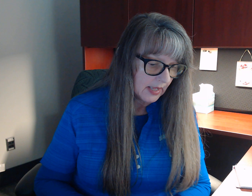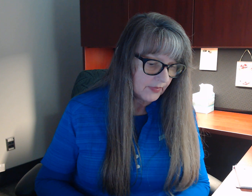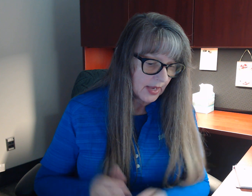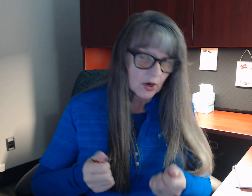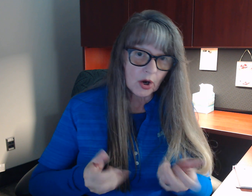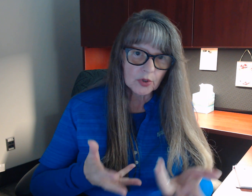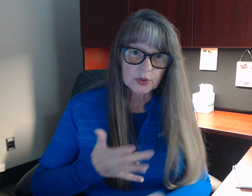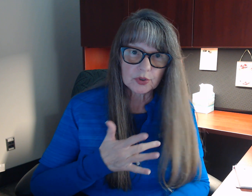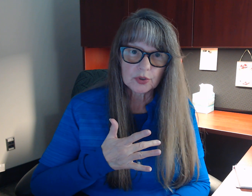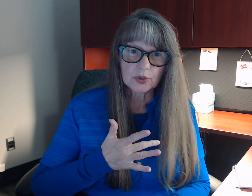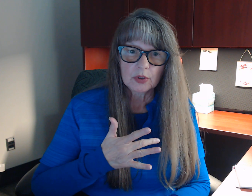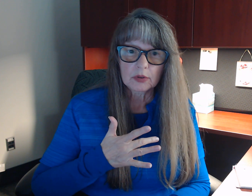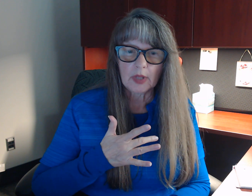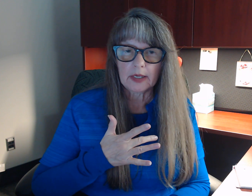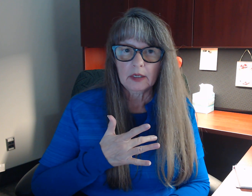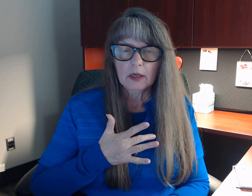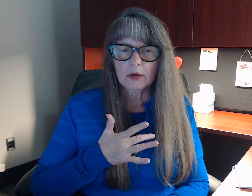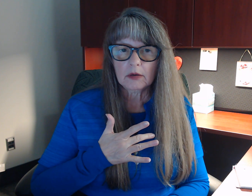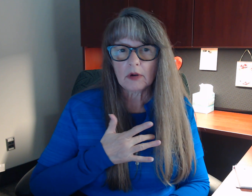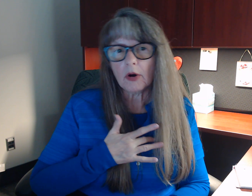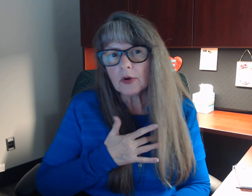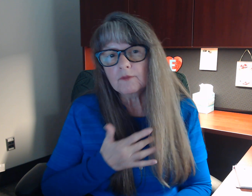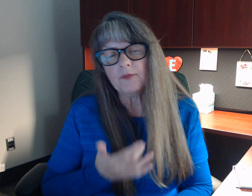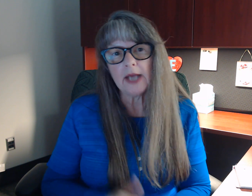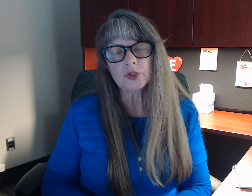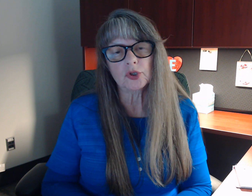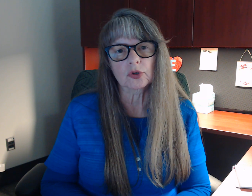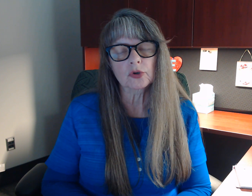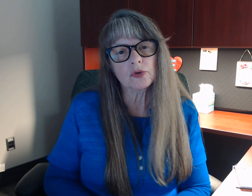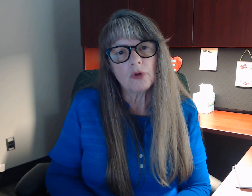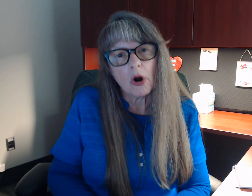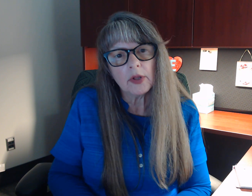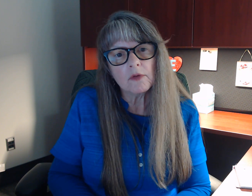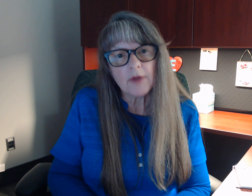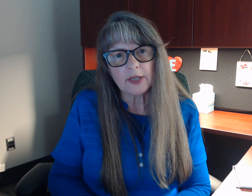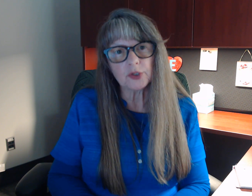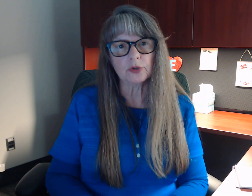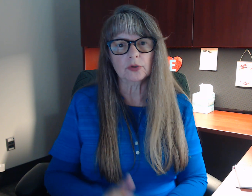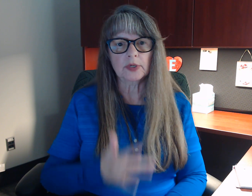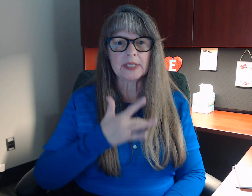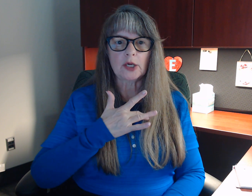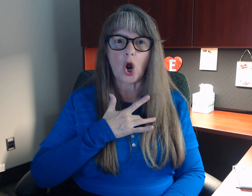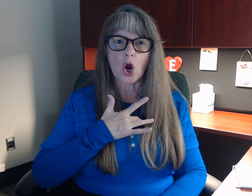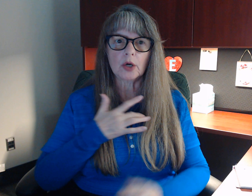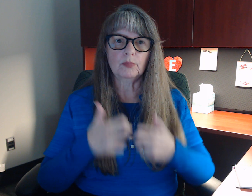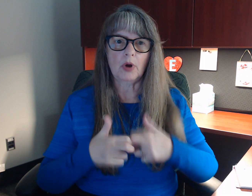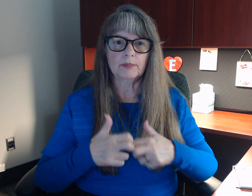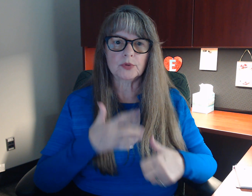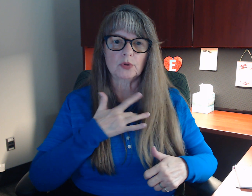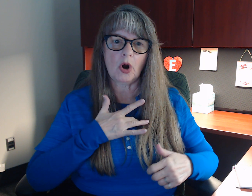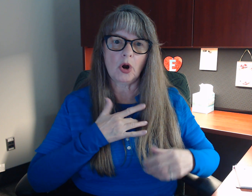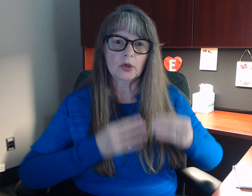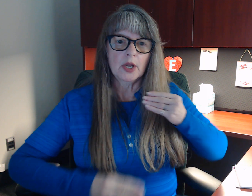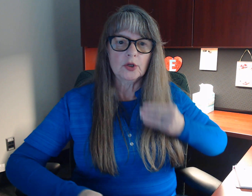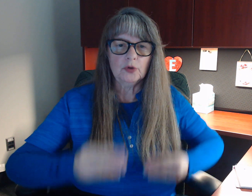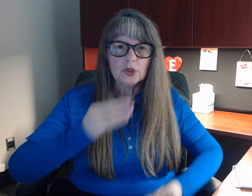that causes like cardiovascular. So cardiovascular is like heart problems or heart, you can do